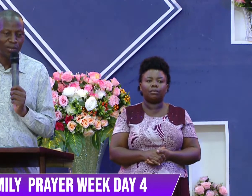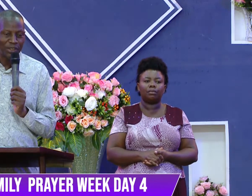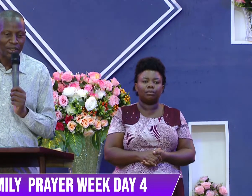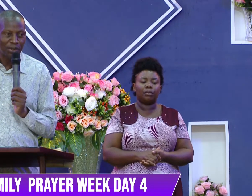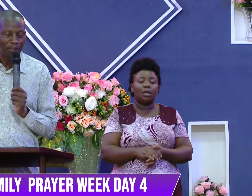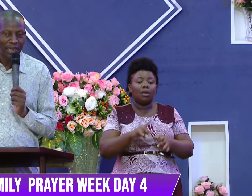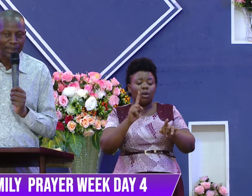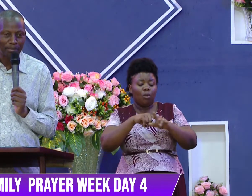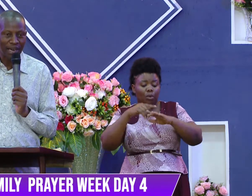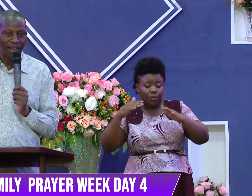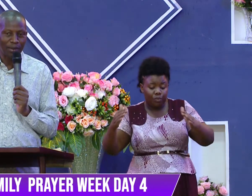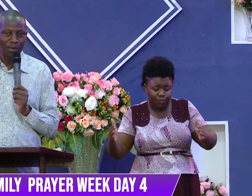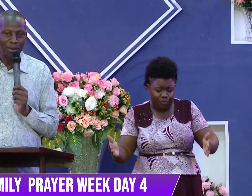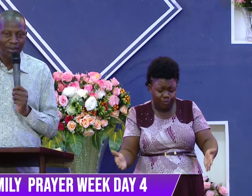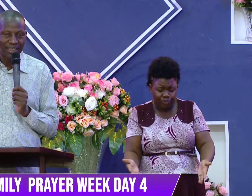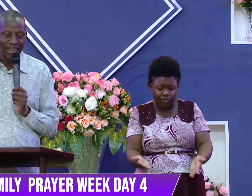7,